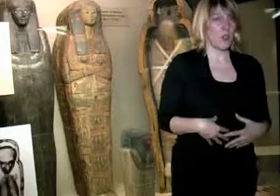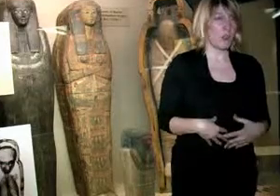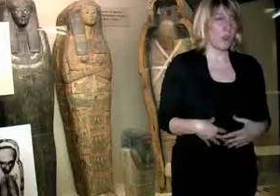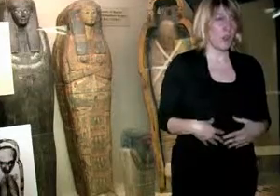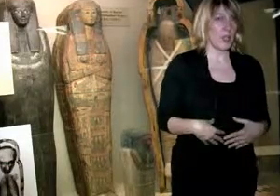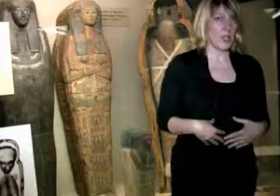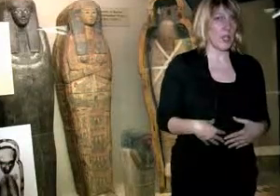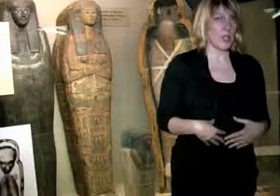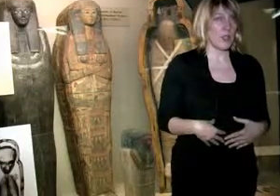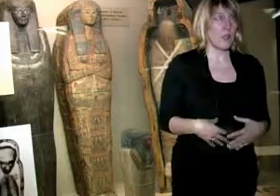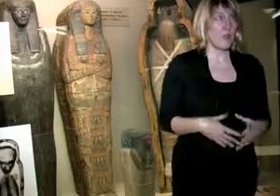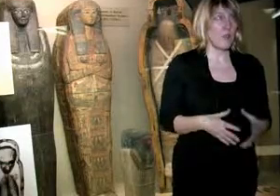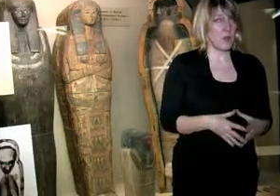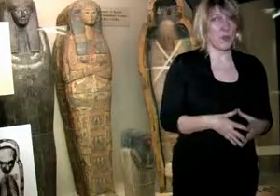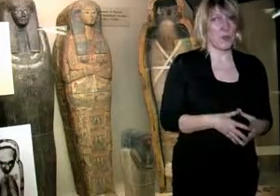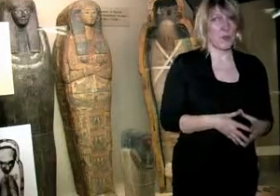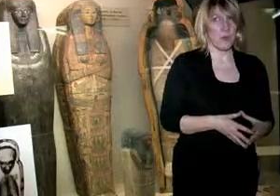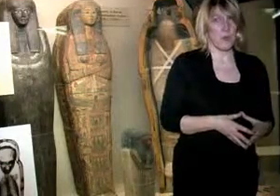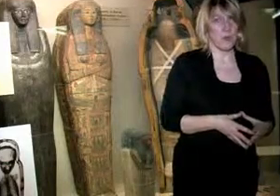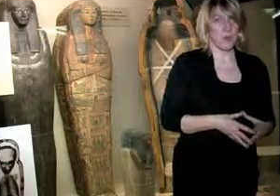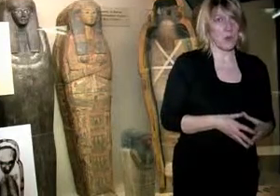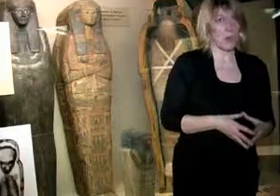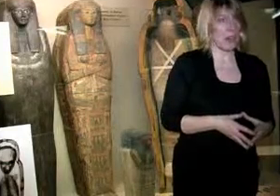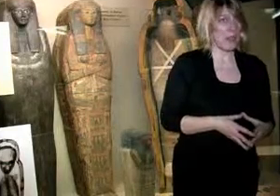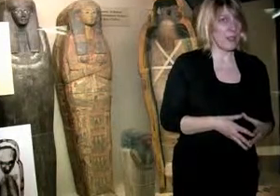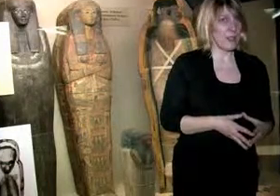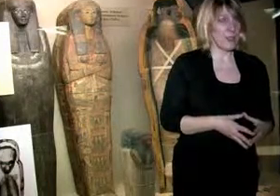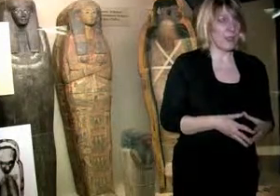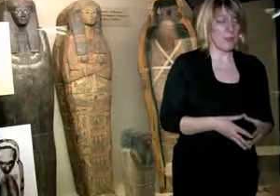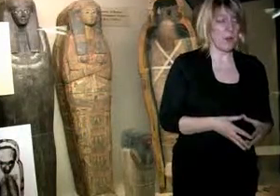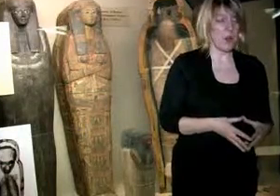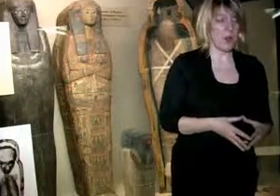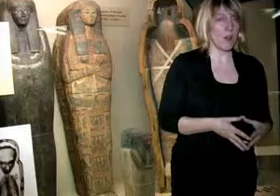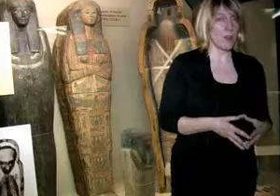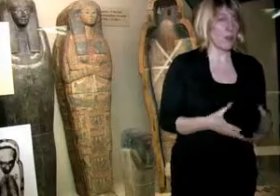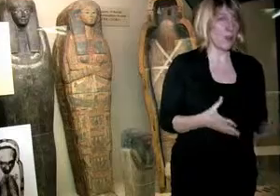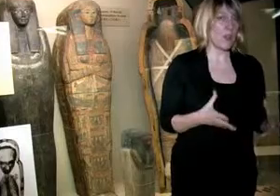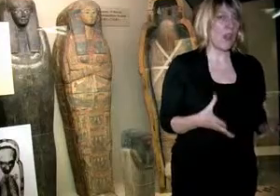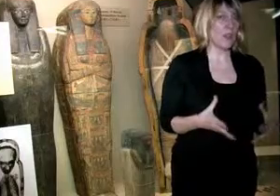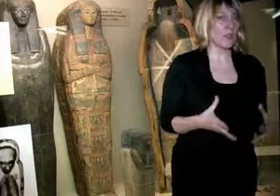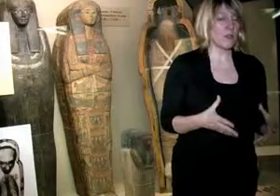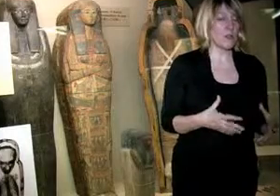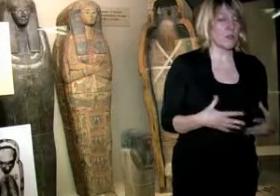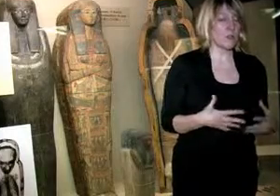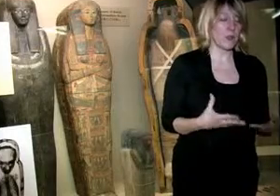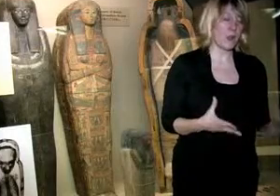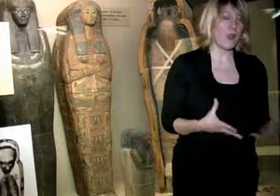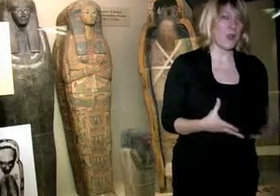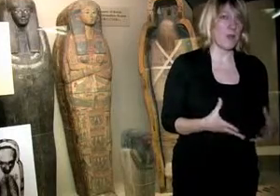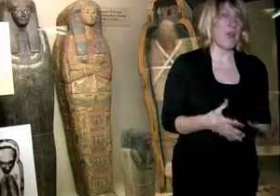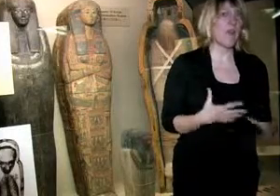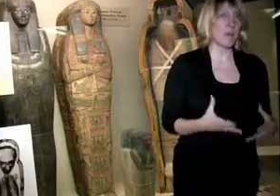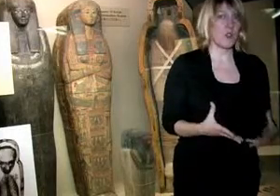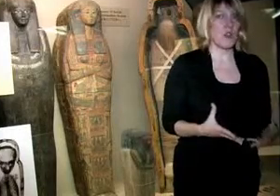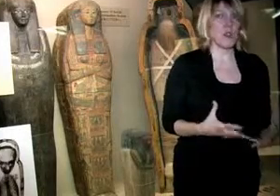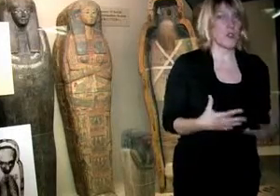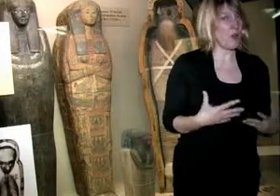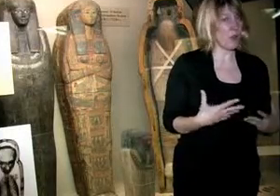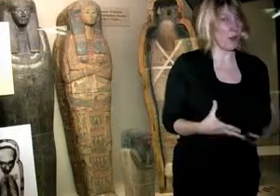internal organs. Most of those organs were placed in separate jars with salt to preserve them. Those jars are called